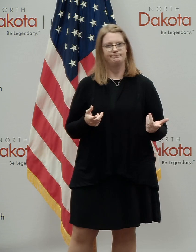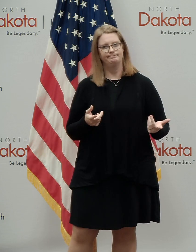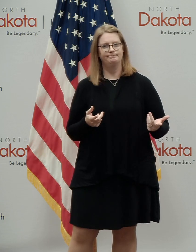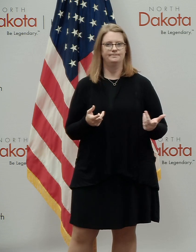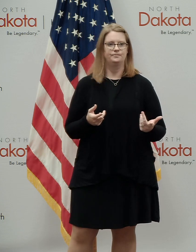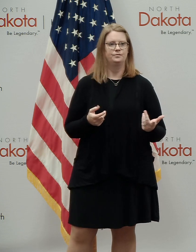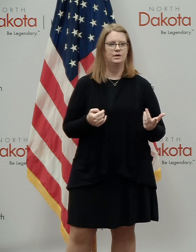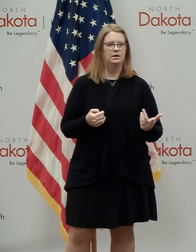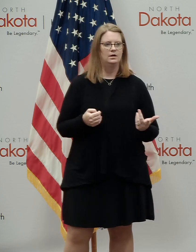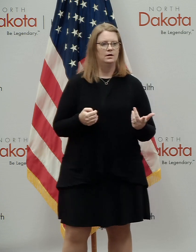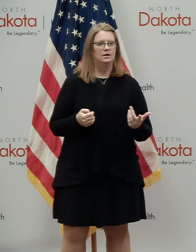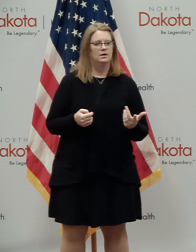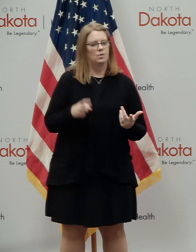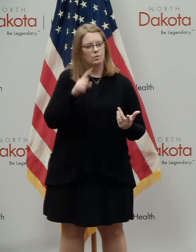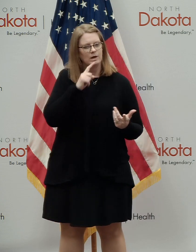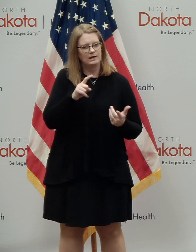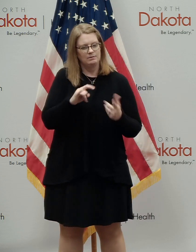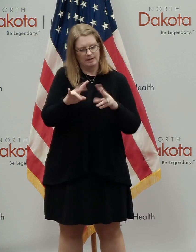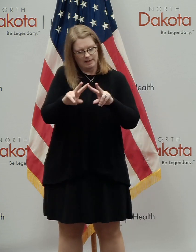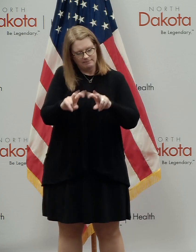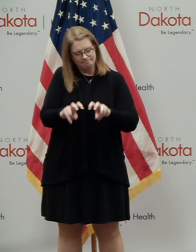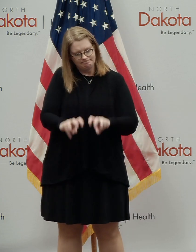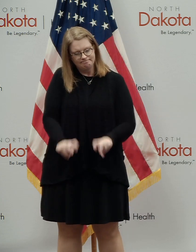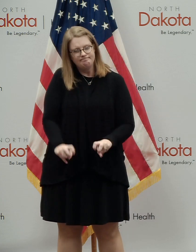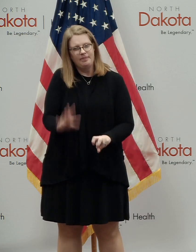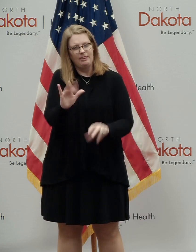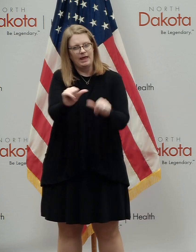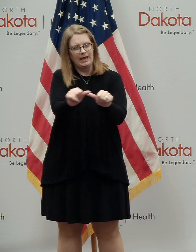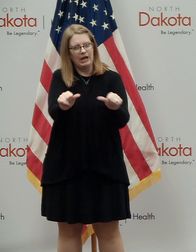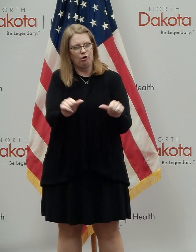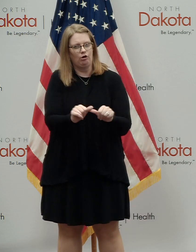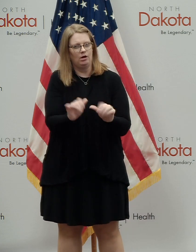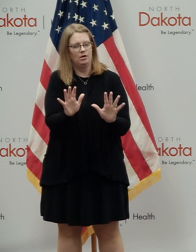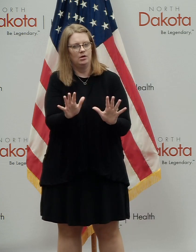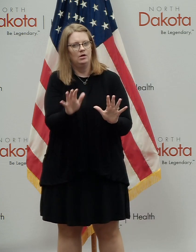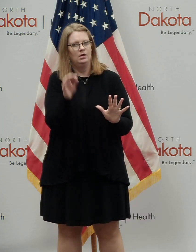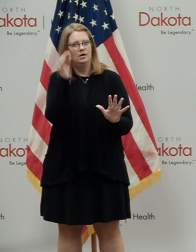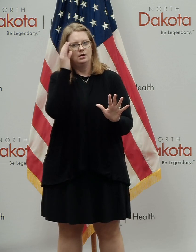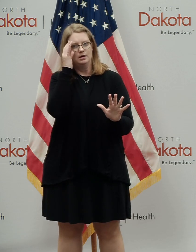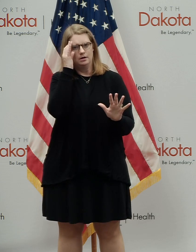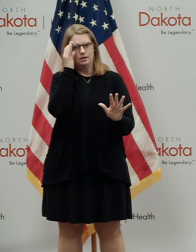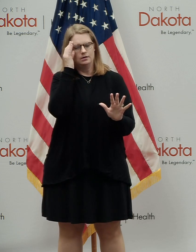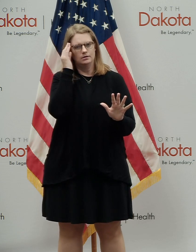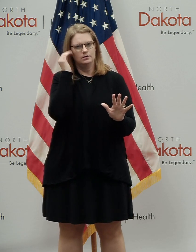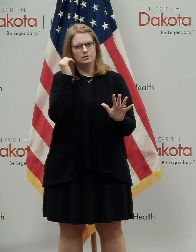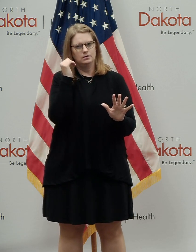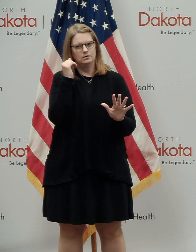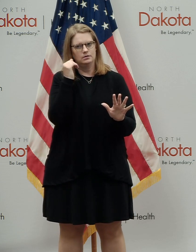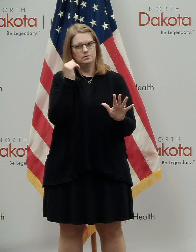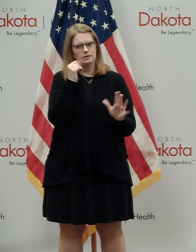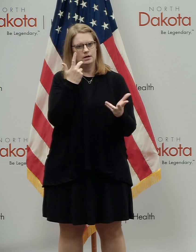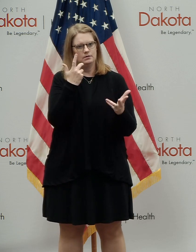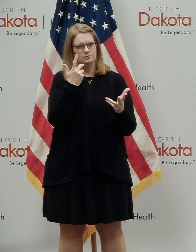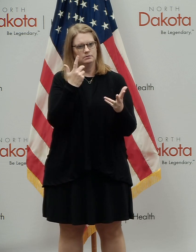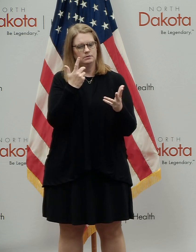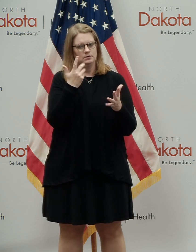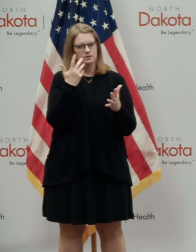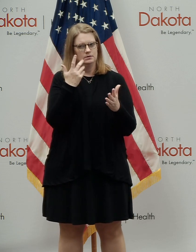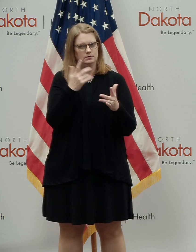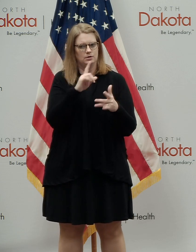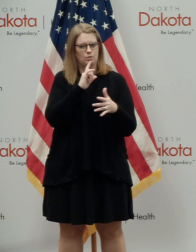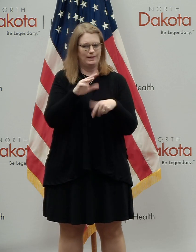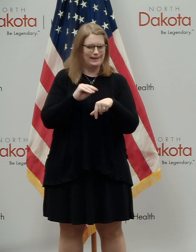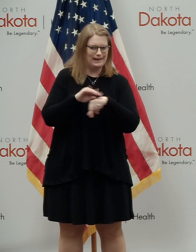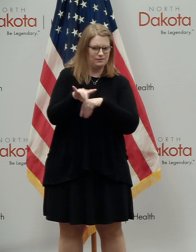we take a special look to make sure we're not creating a negative effect when there might have